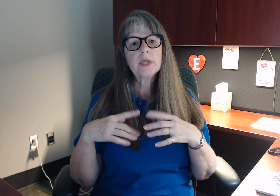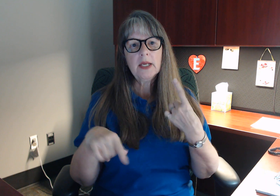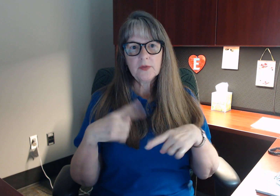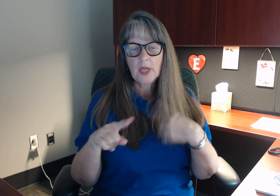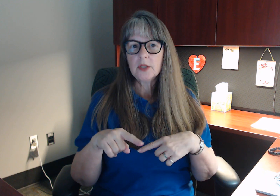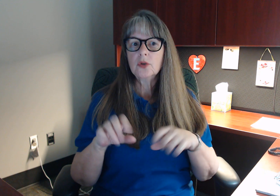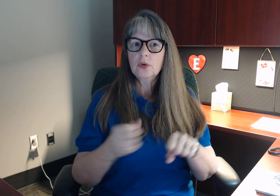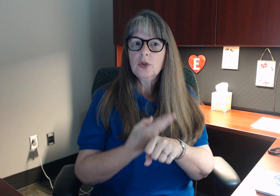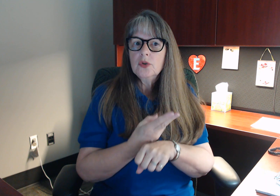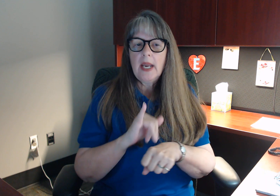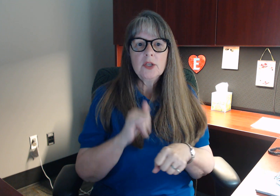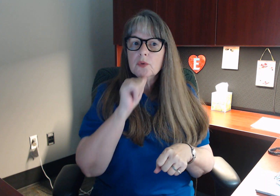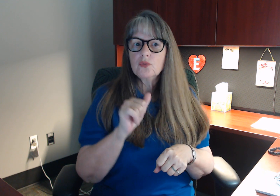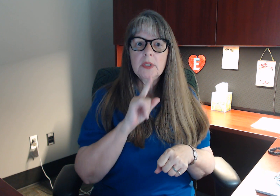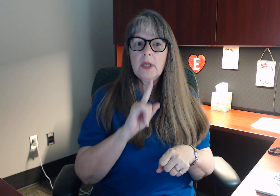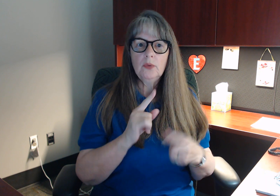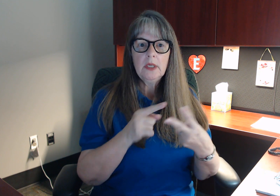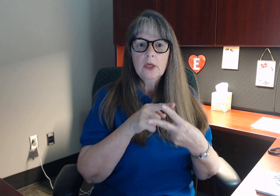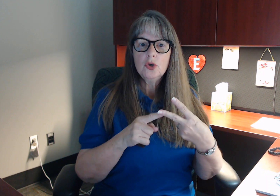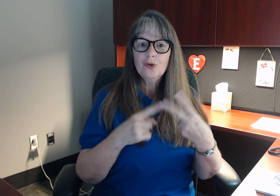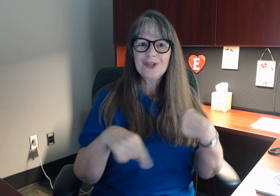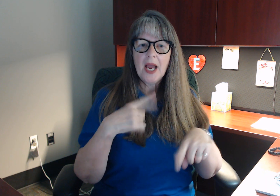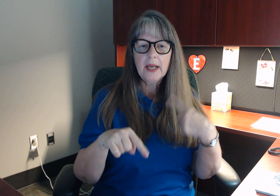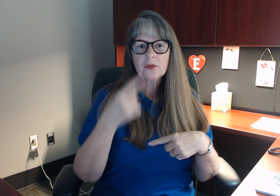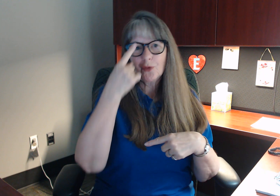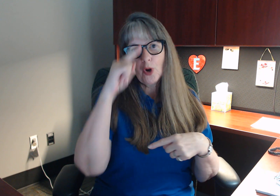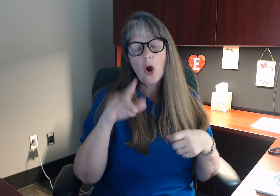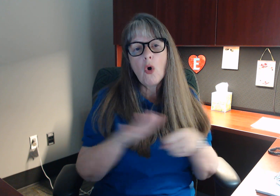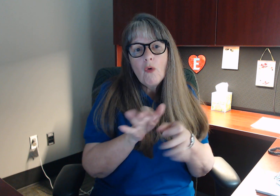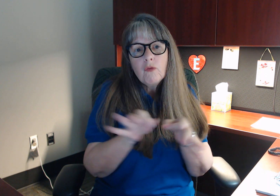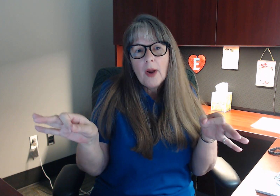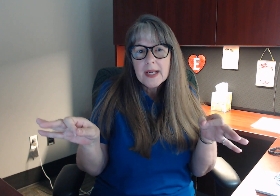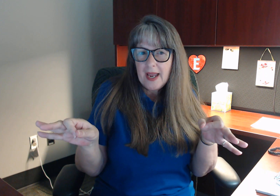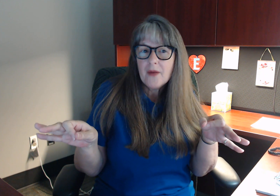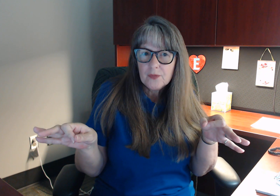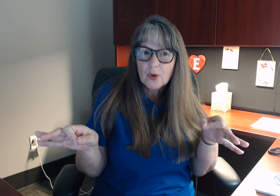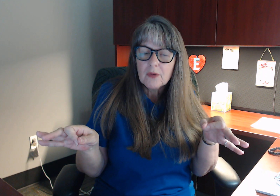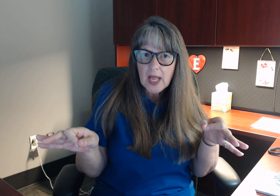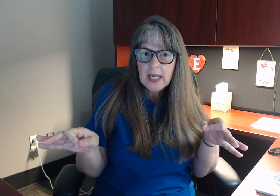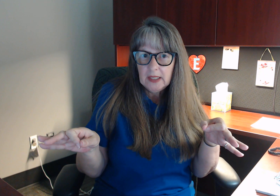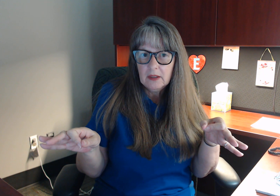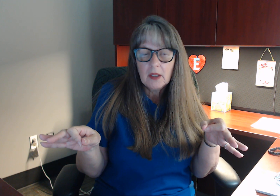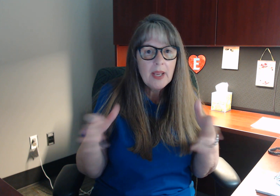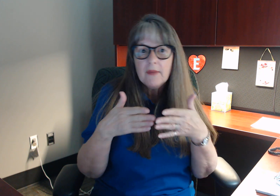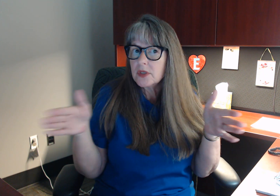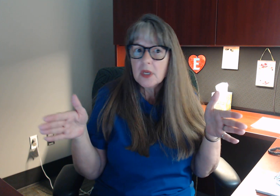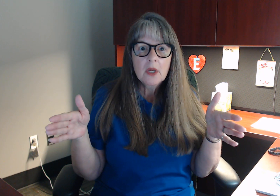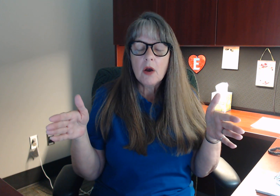kinds of signs. So you can use that. And so it's really only 2 signs for a whole phrase. I have a fear of flying, that we have this so